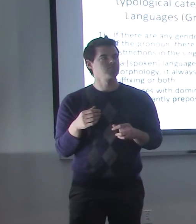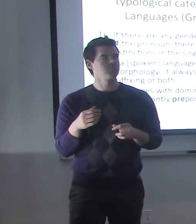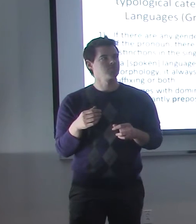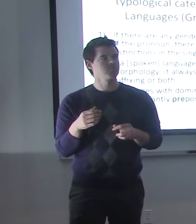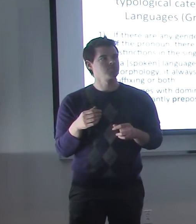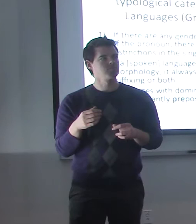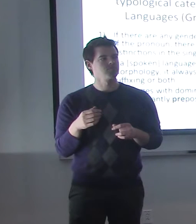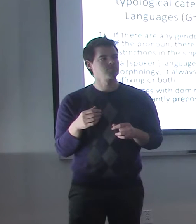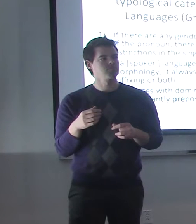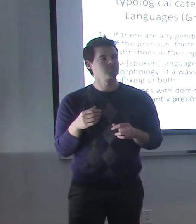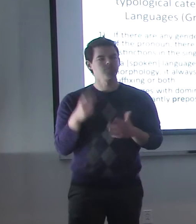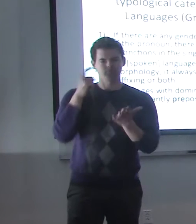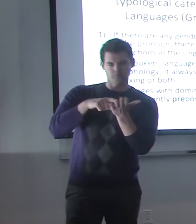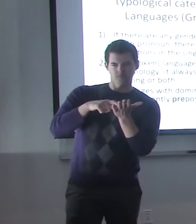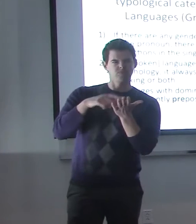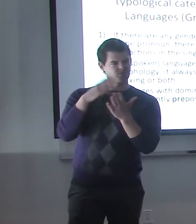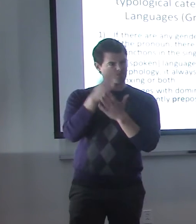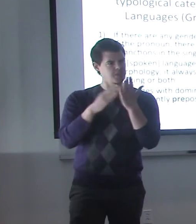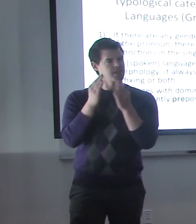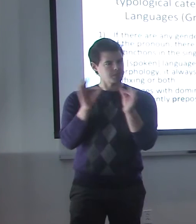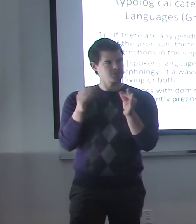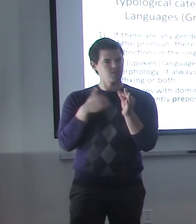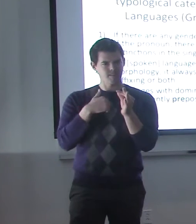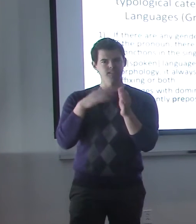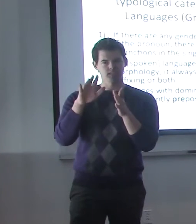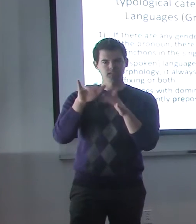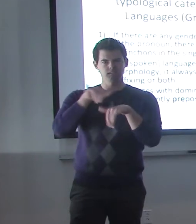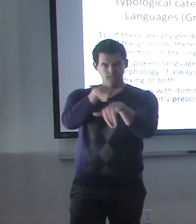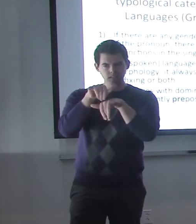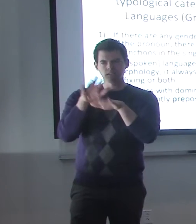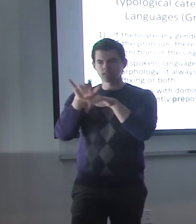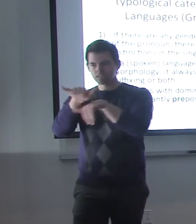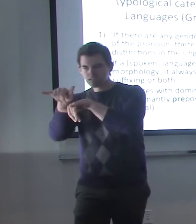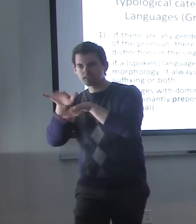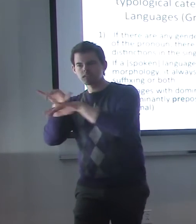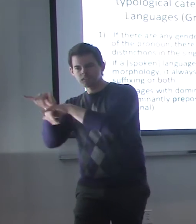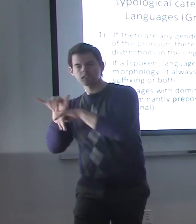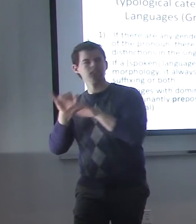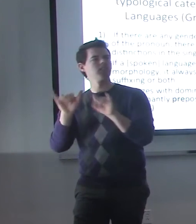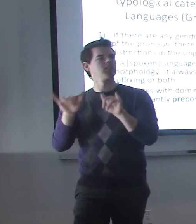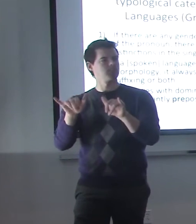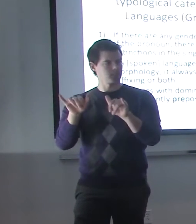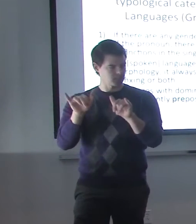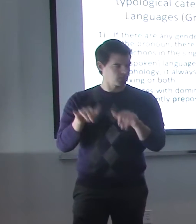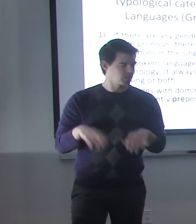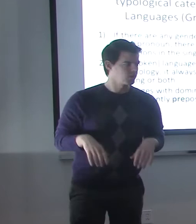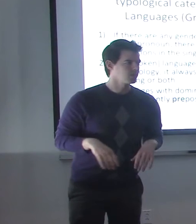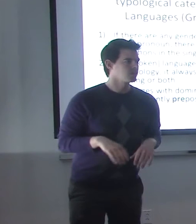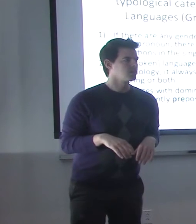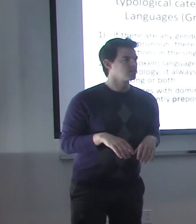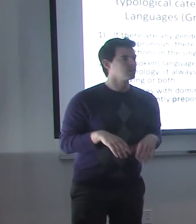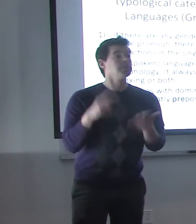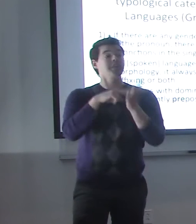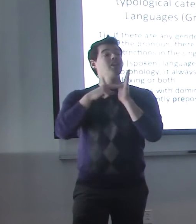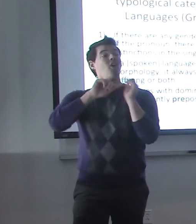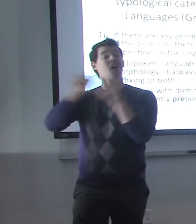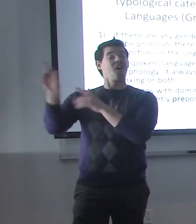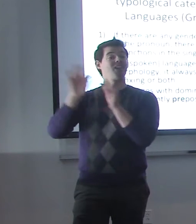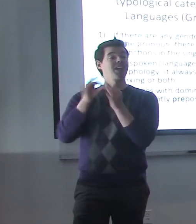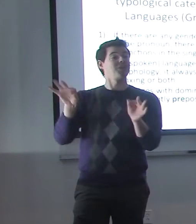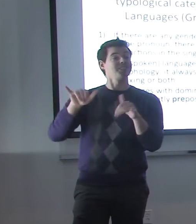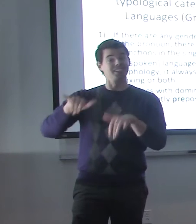were, implicational universals. And don't get all nervous about the word universals. It doesn't mean that it